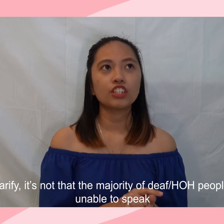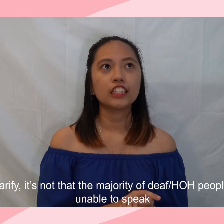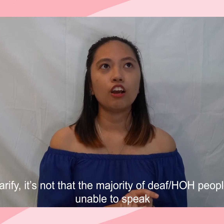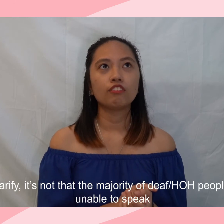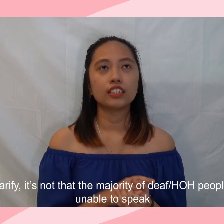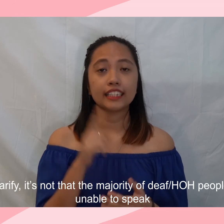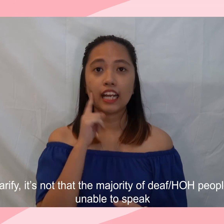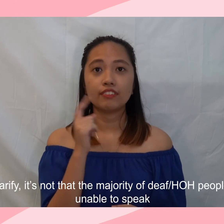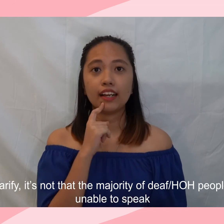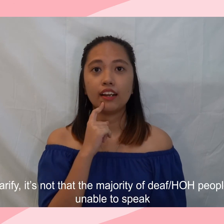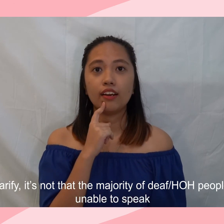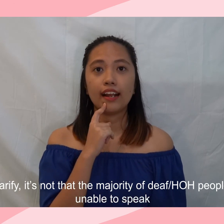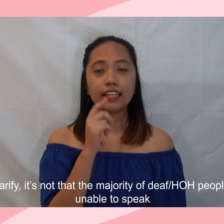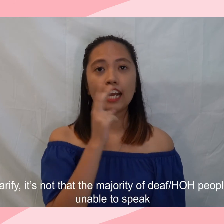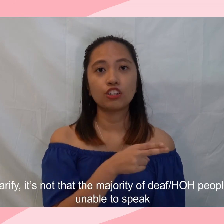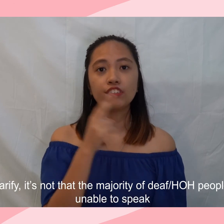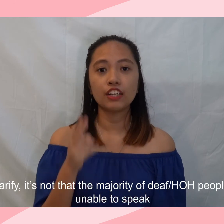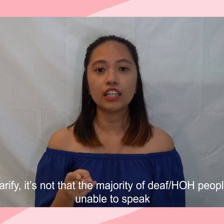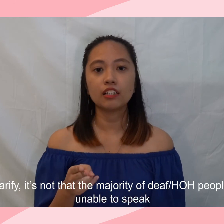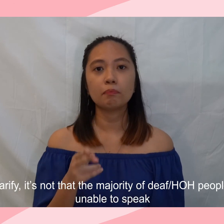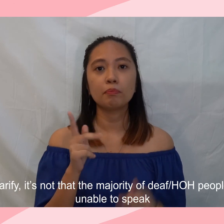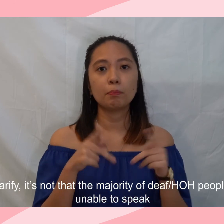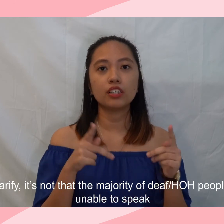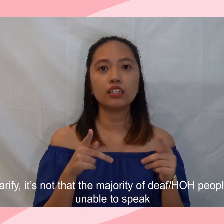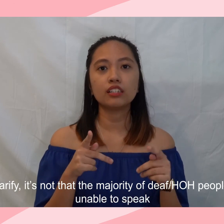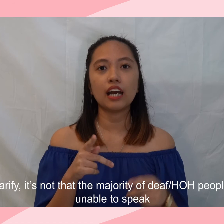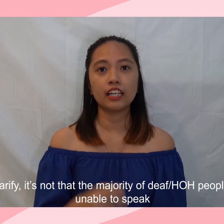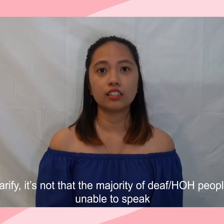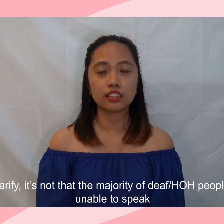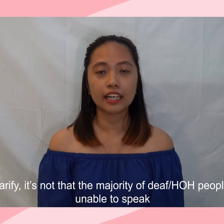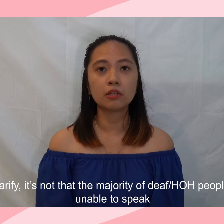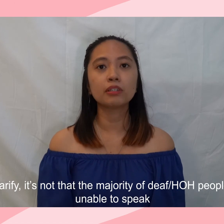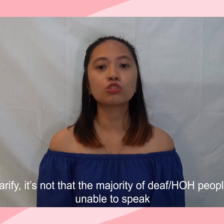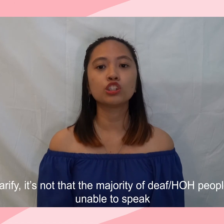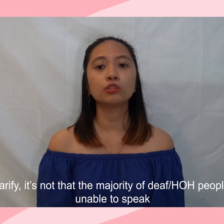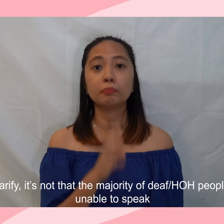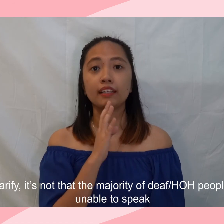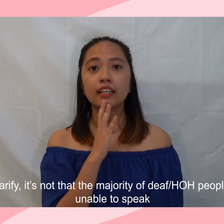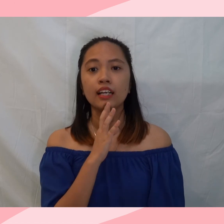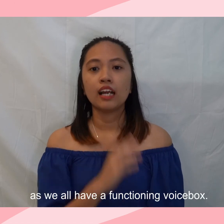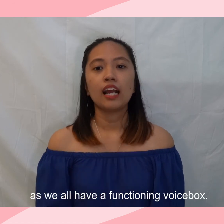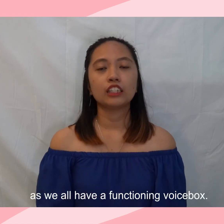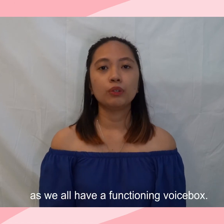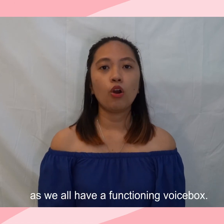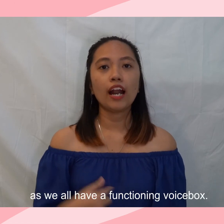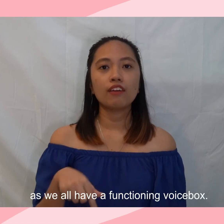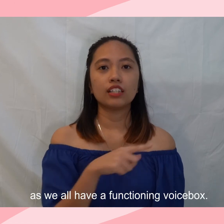majority of deaf and hard of hearing people are unable to speak, as we all have